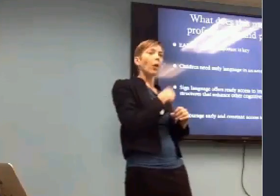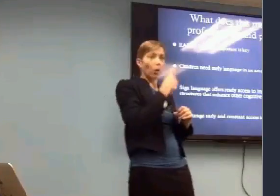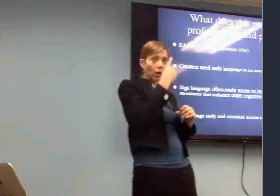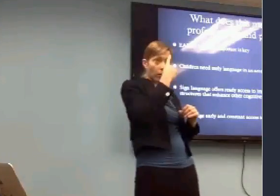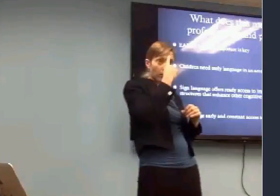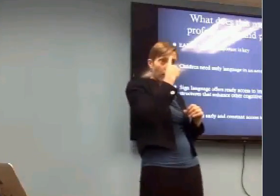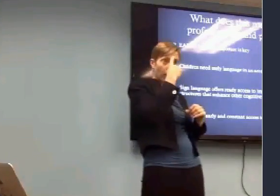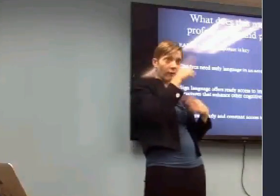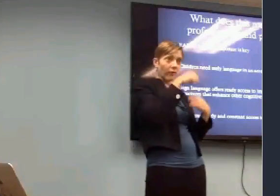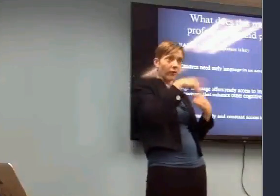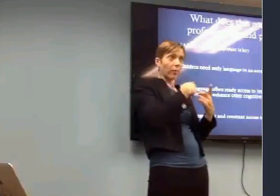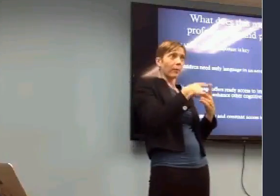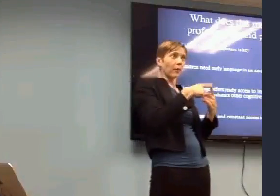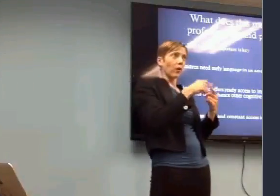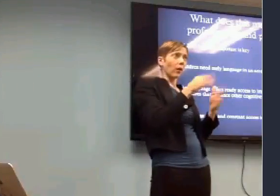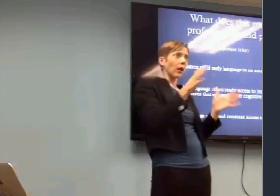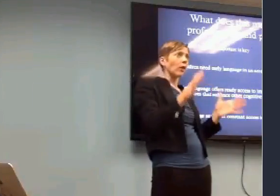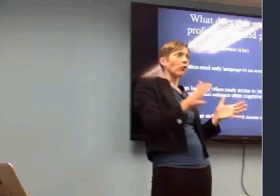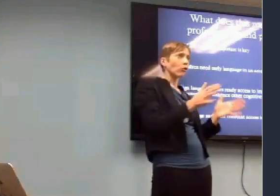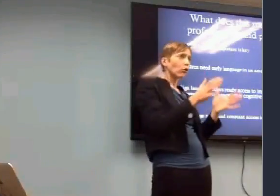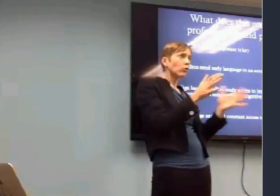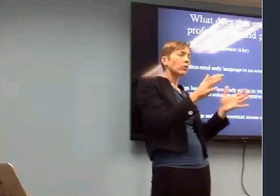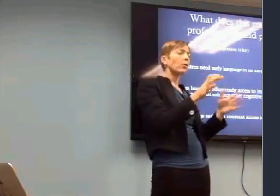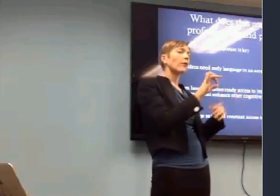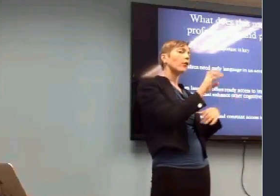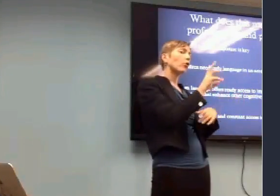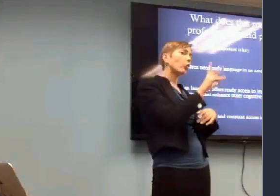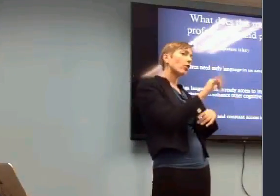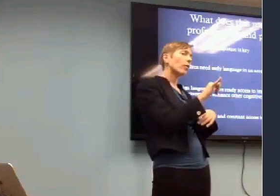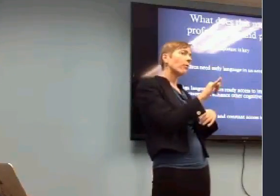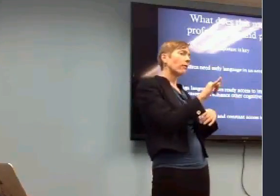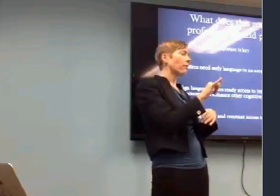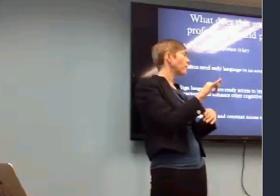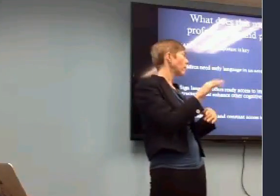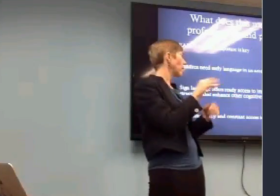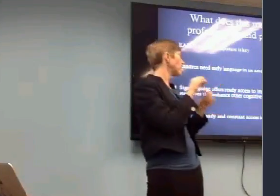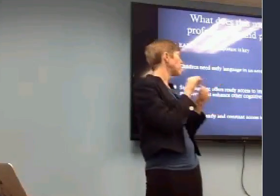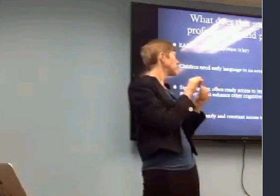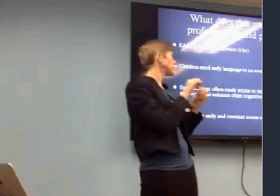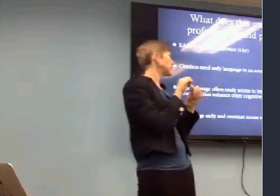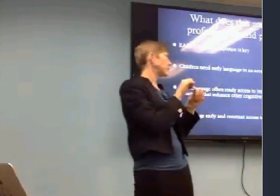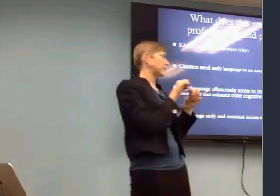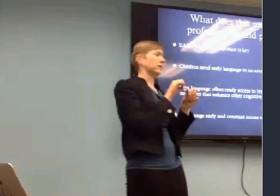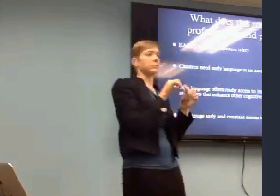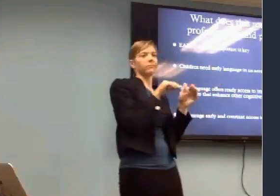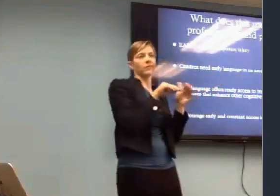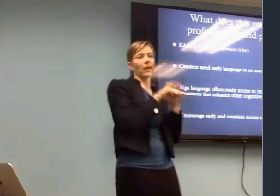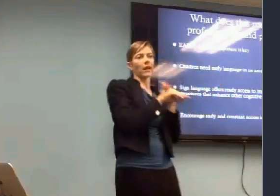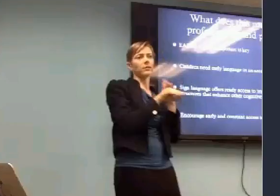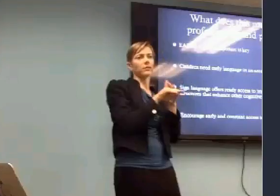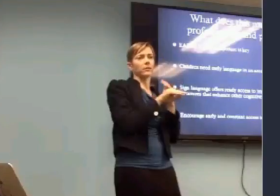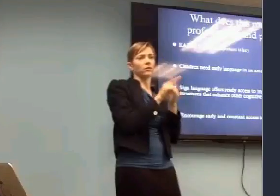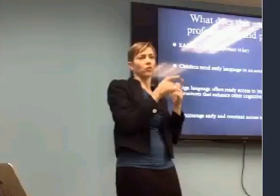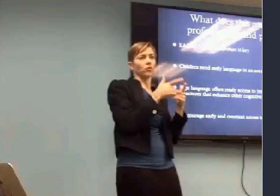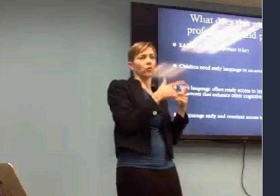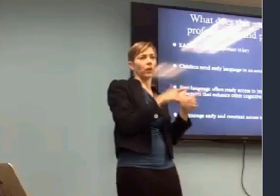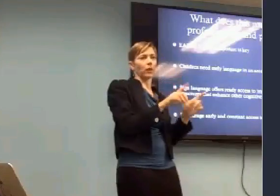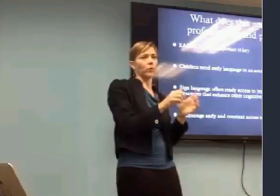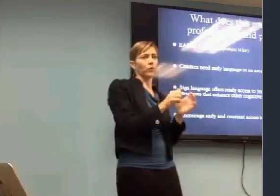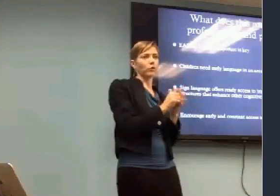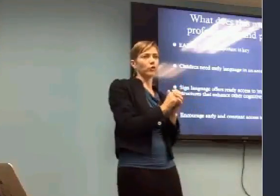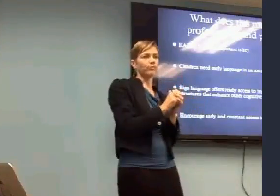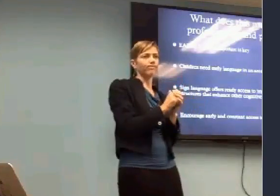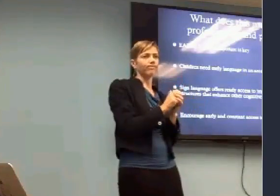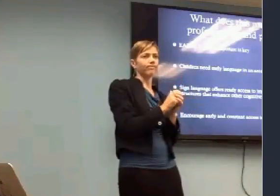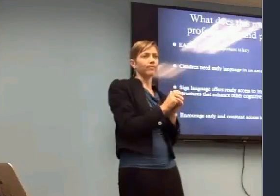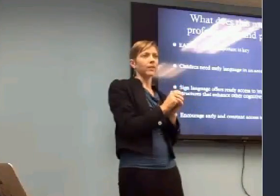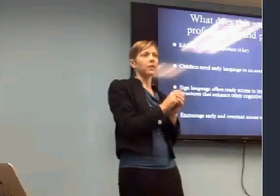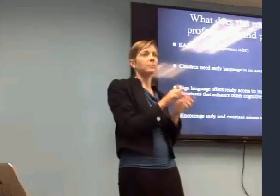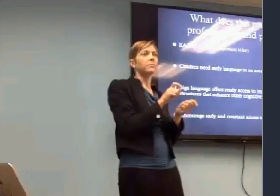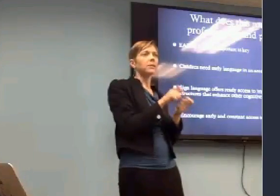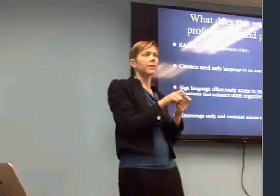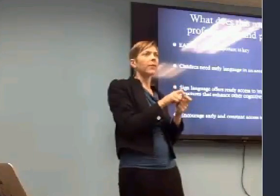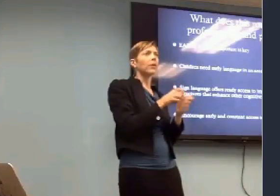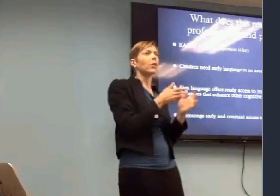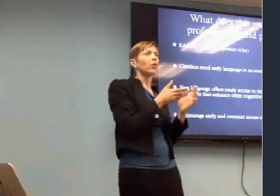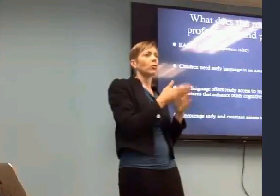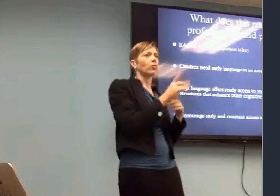So we have to make sure that we are thinking about encouraging early and consistent and constant access